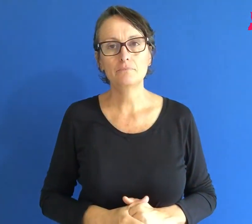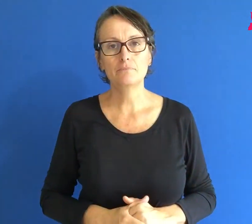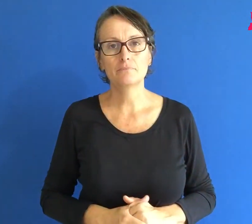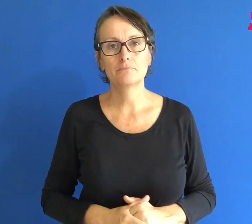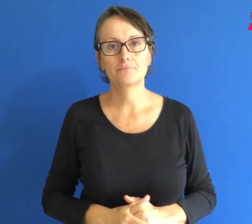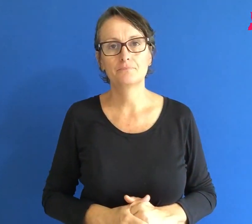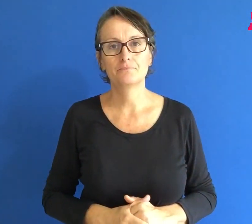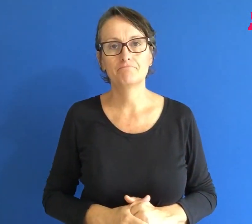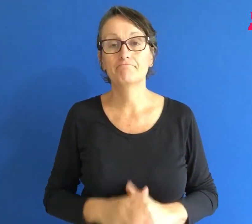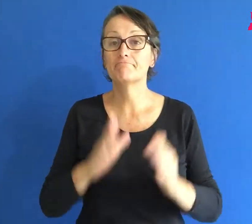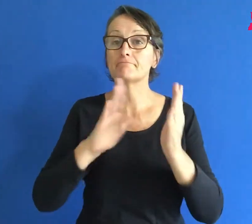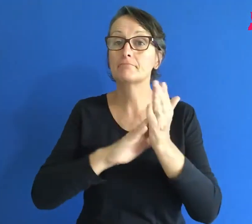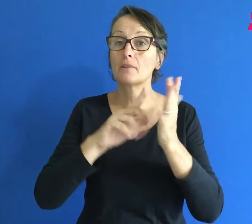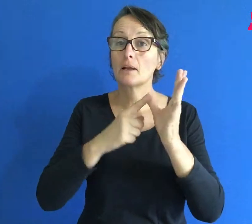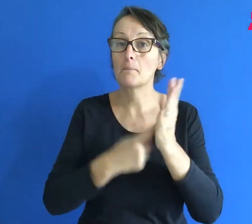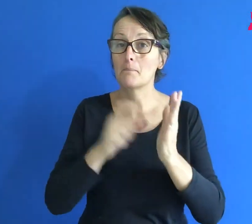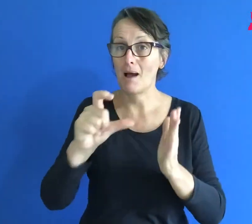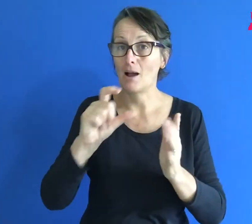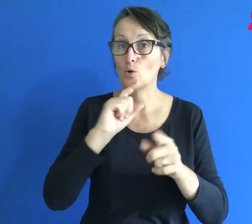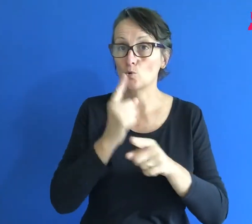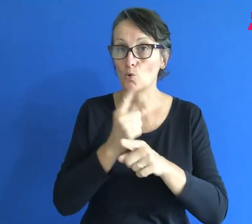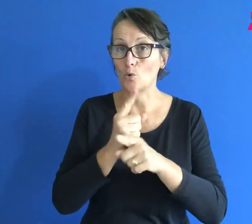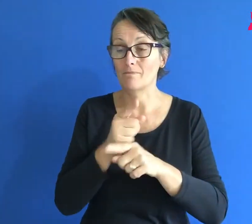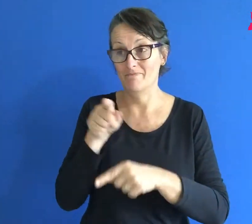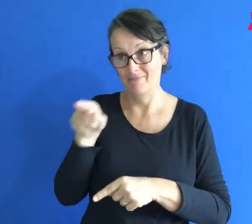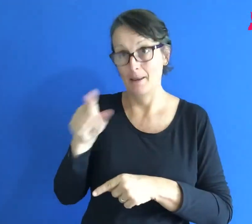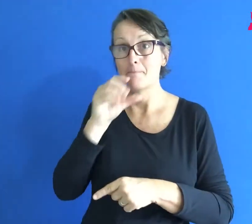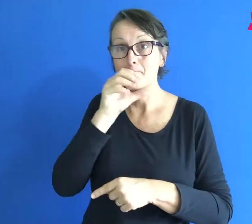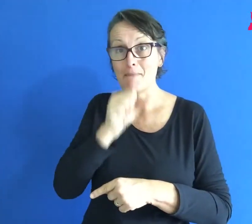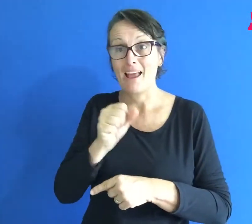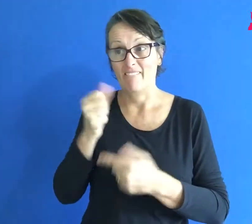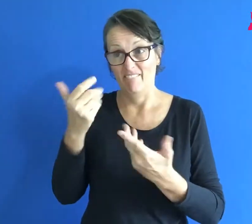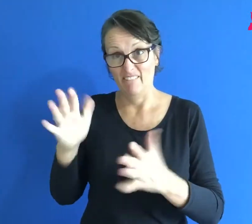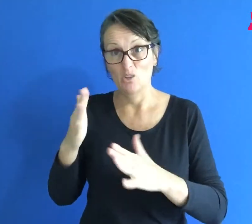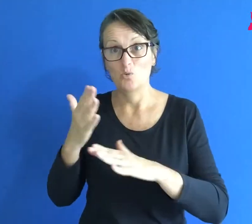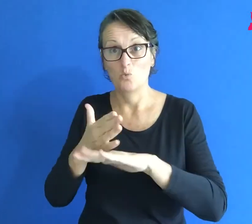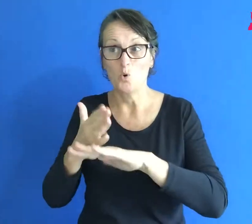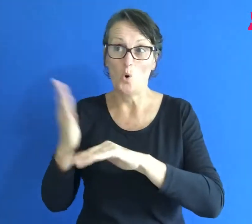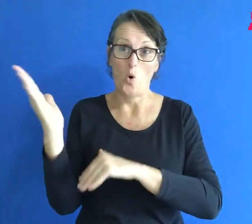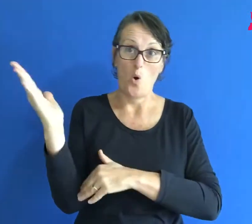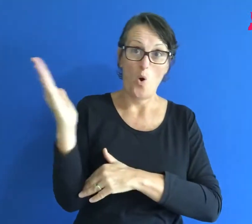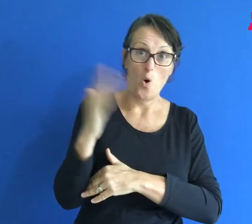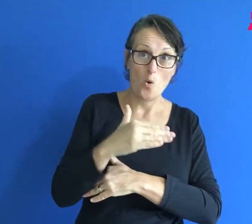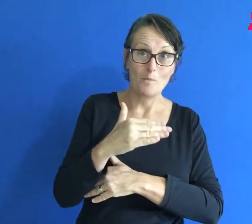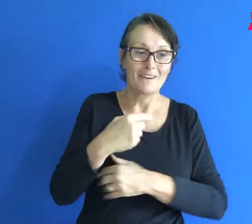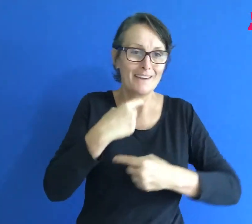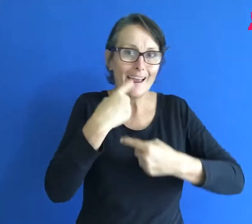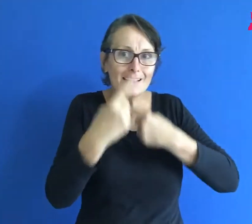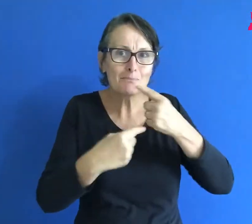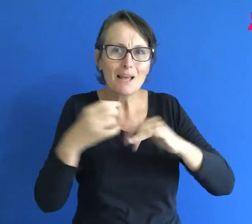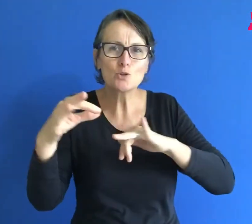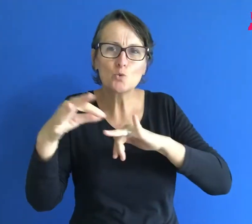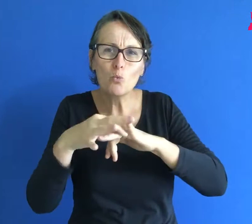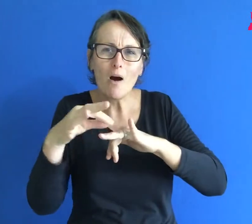When Cliff arrived home later that night, he told his wife, Tanya, about what he'd seen, but he kind of skirted around much of the